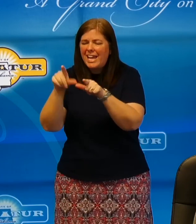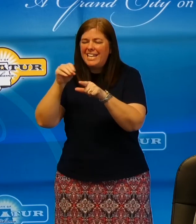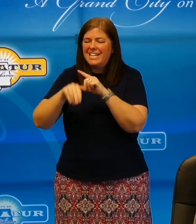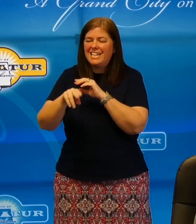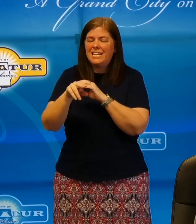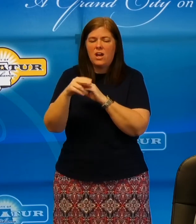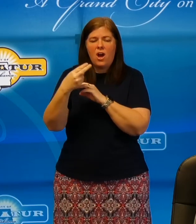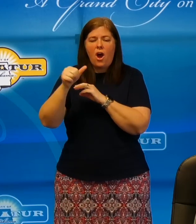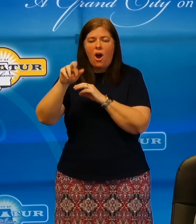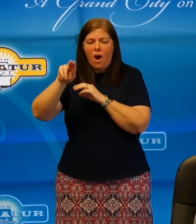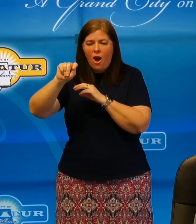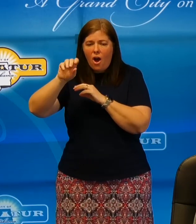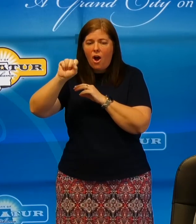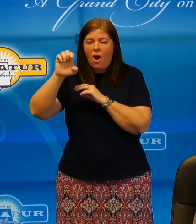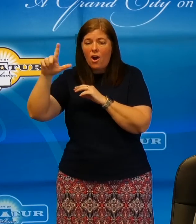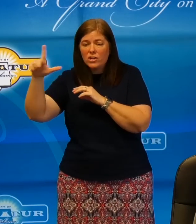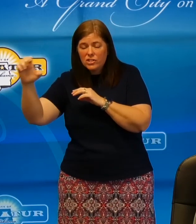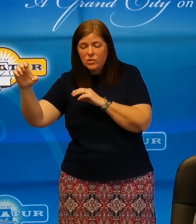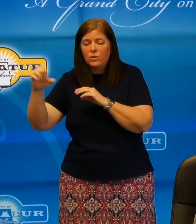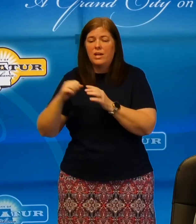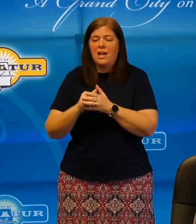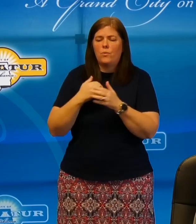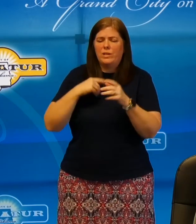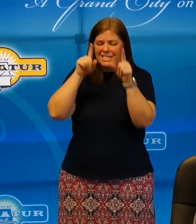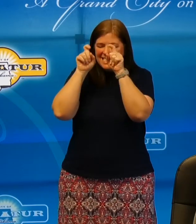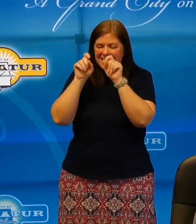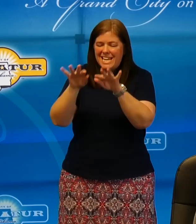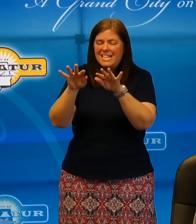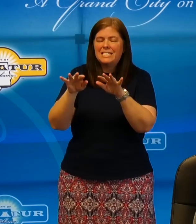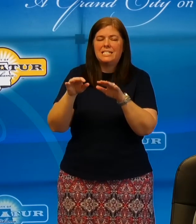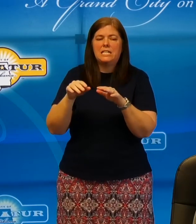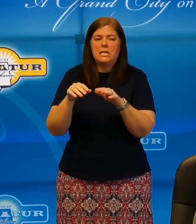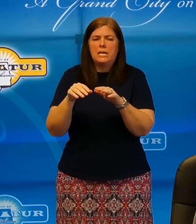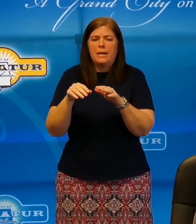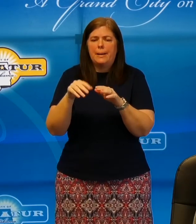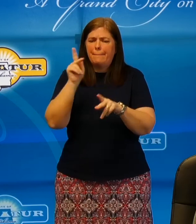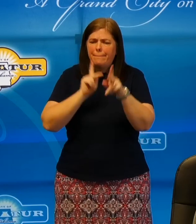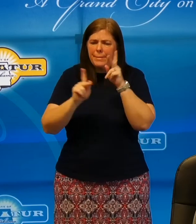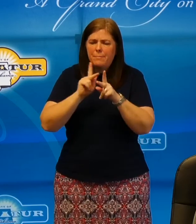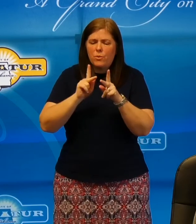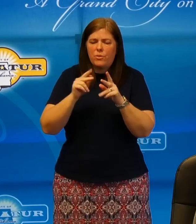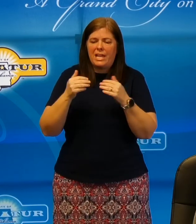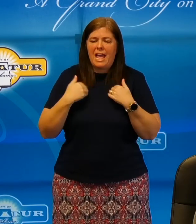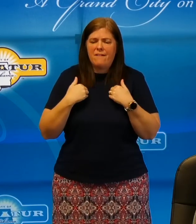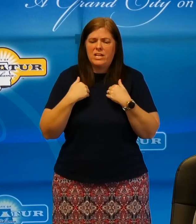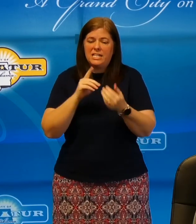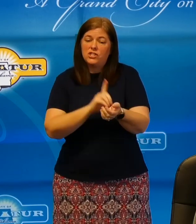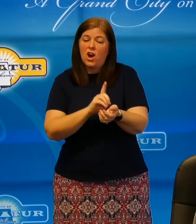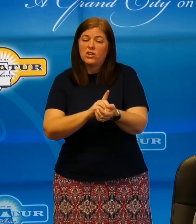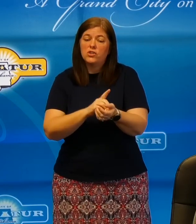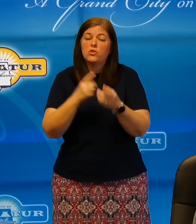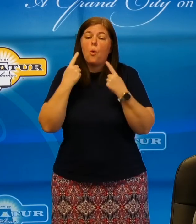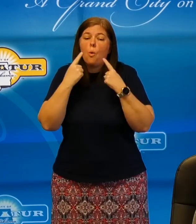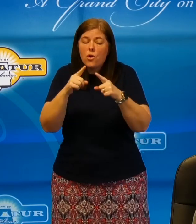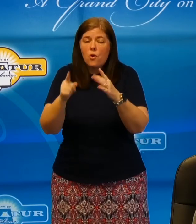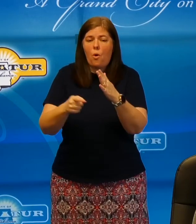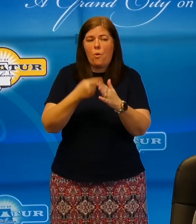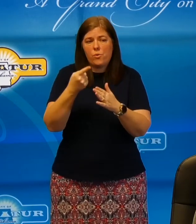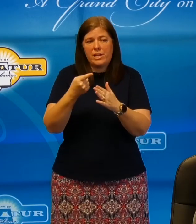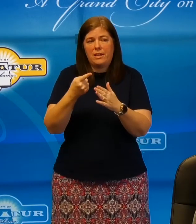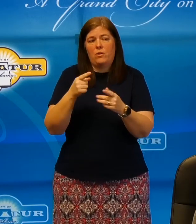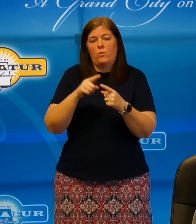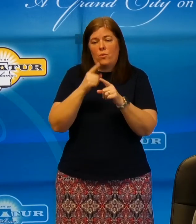We test patients that have a physician order only at this point. The reason being our